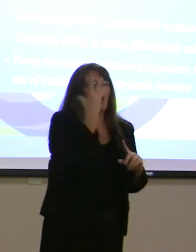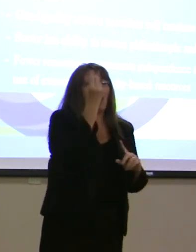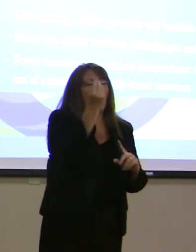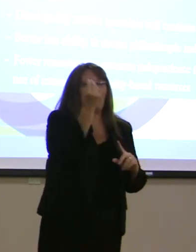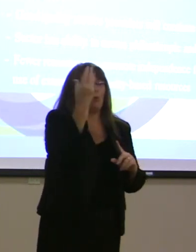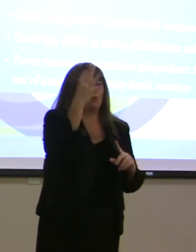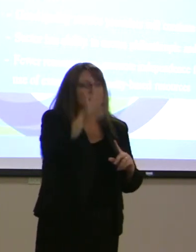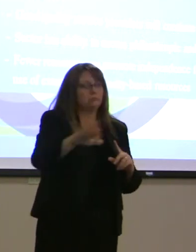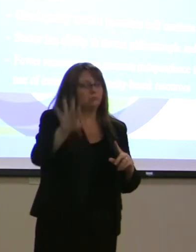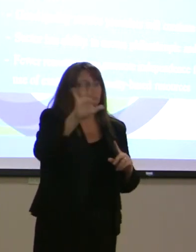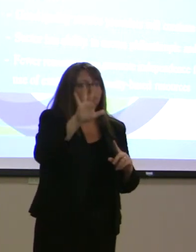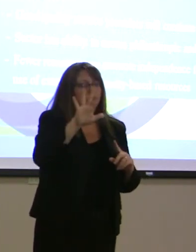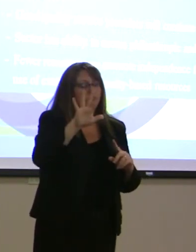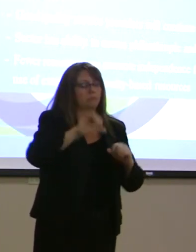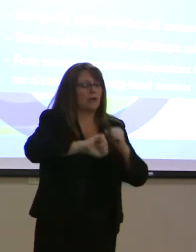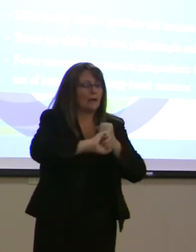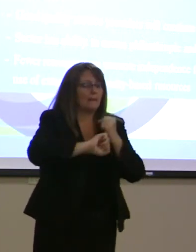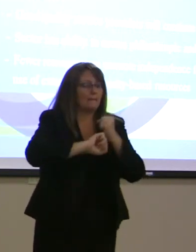for